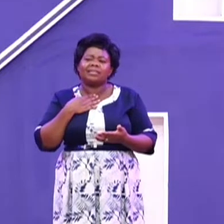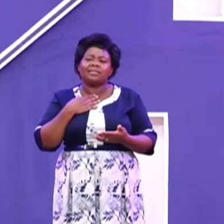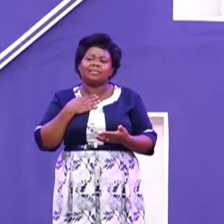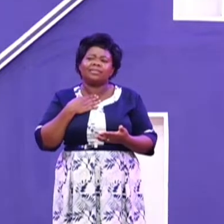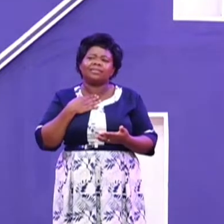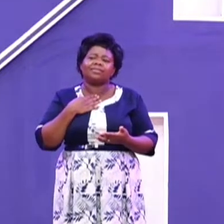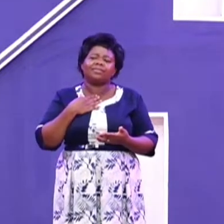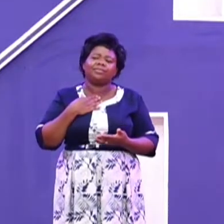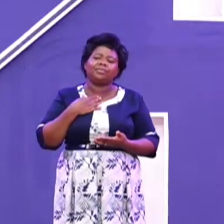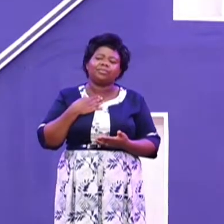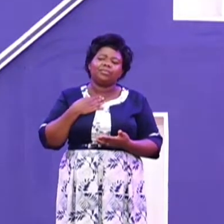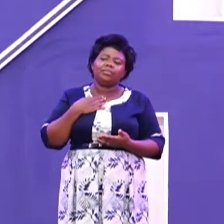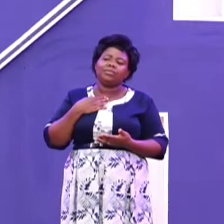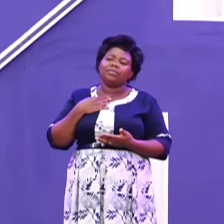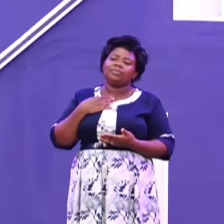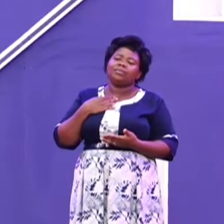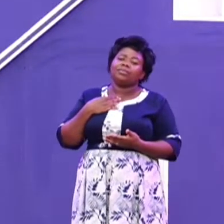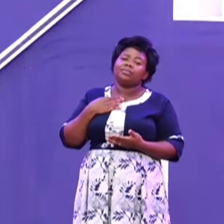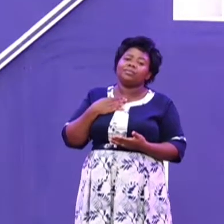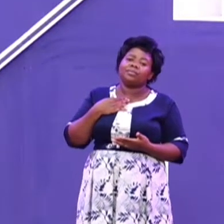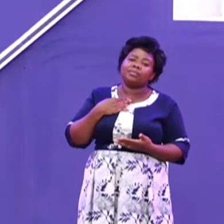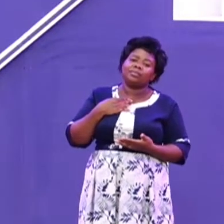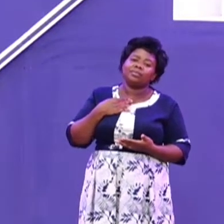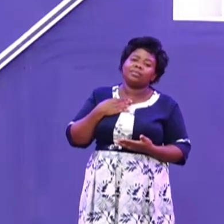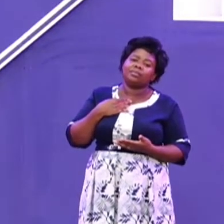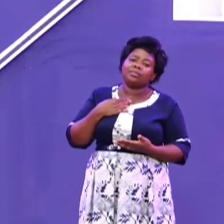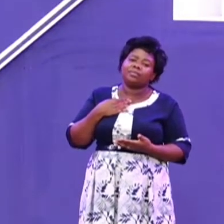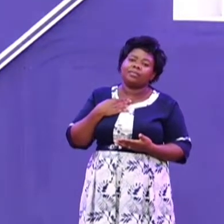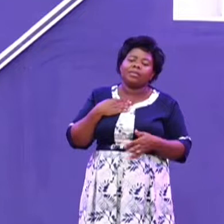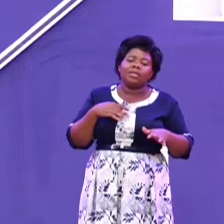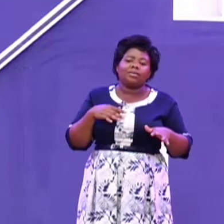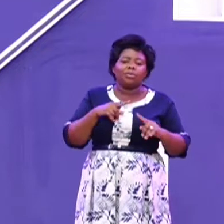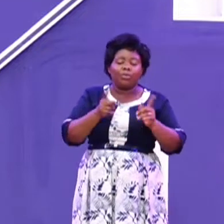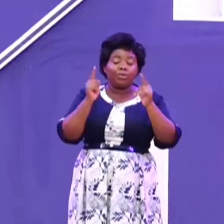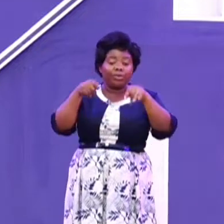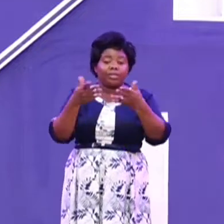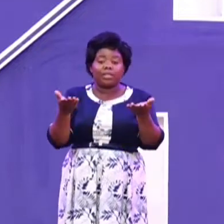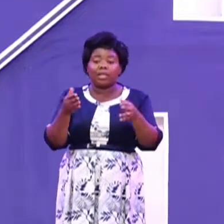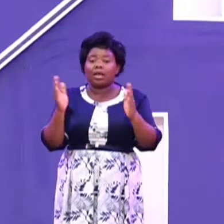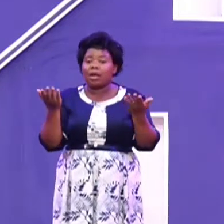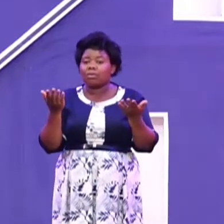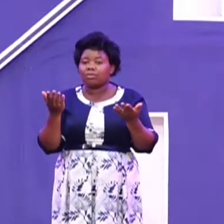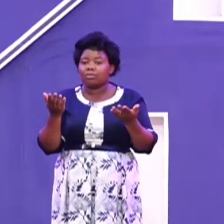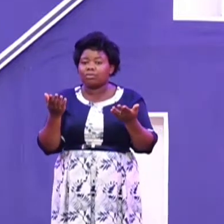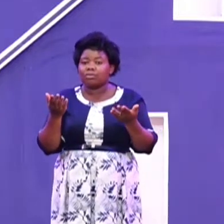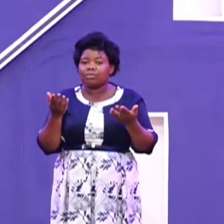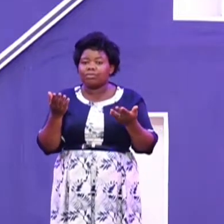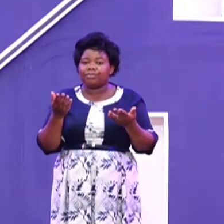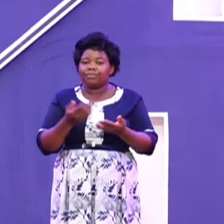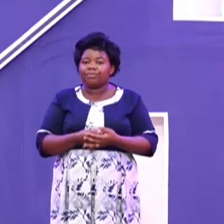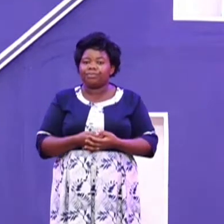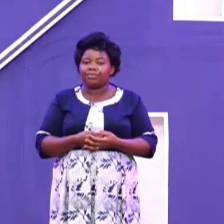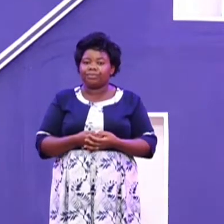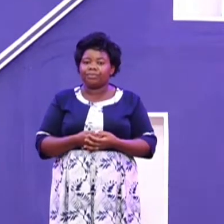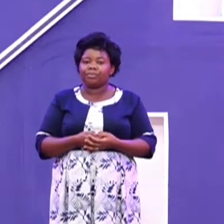and we see, not Matthew 25 itself, but how shall we reach there? Because as a class, we don't start from the middle.